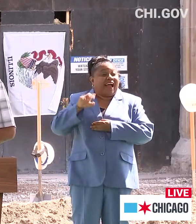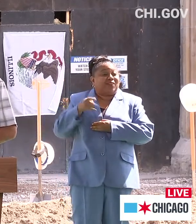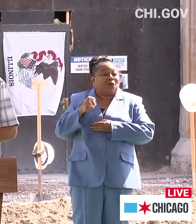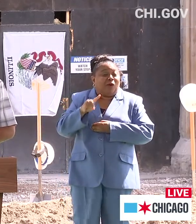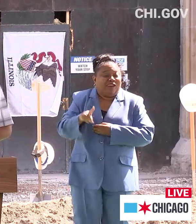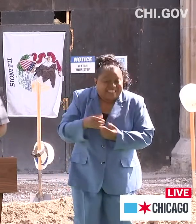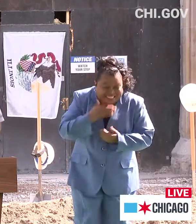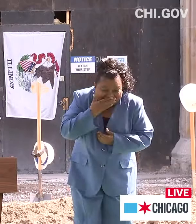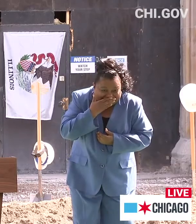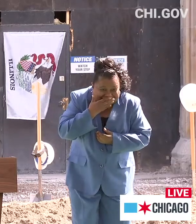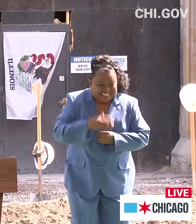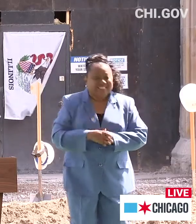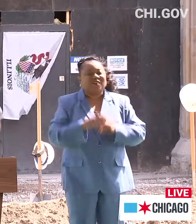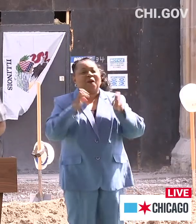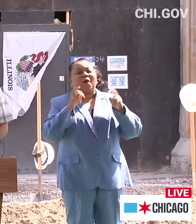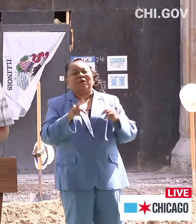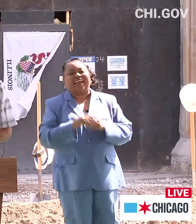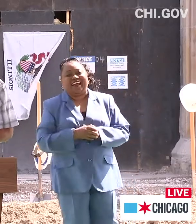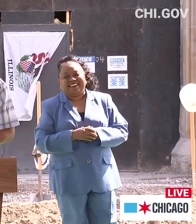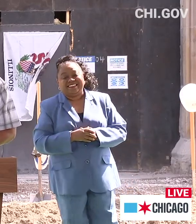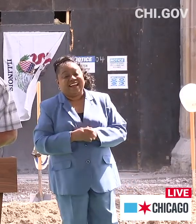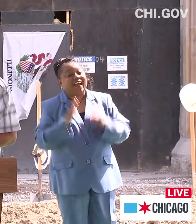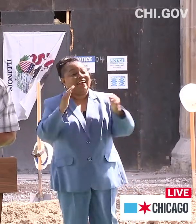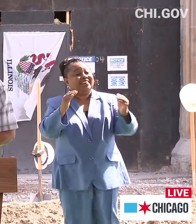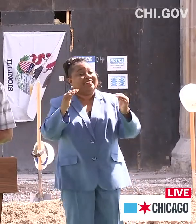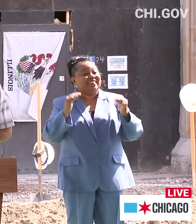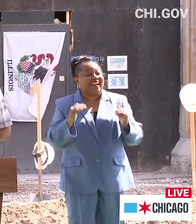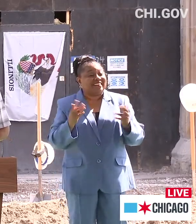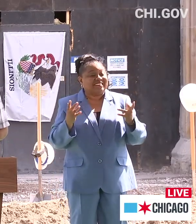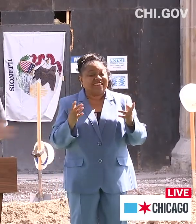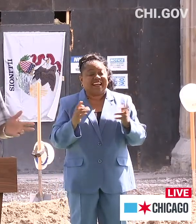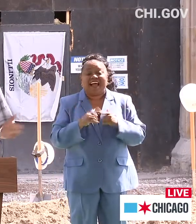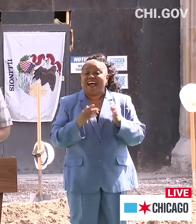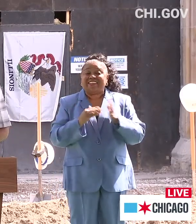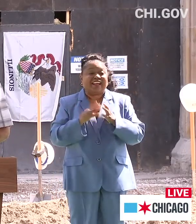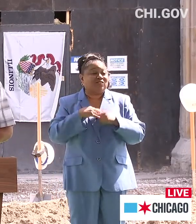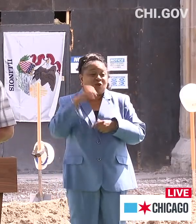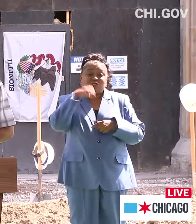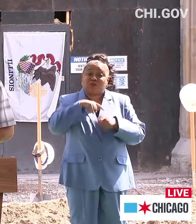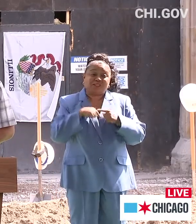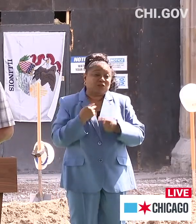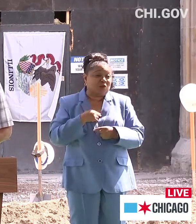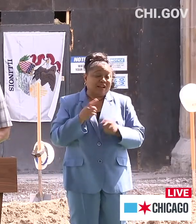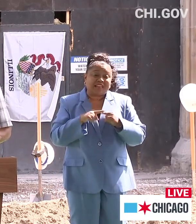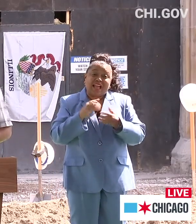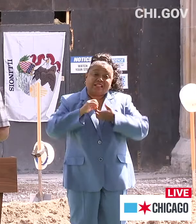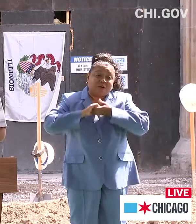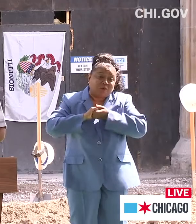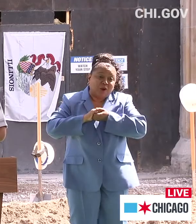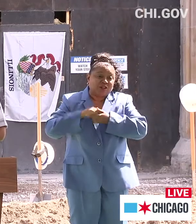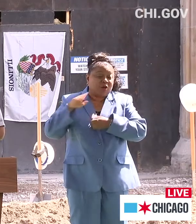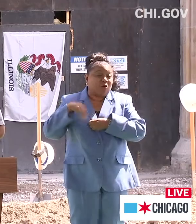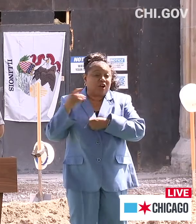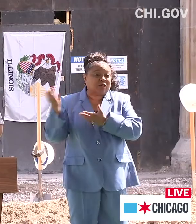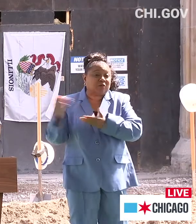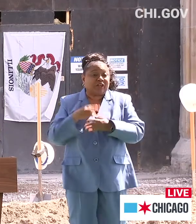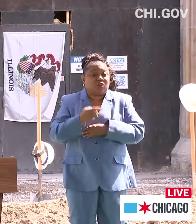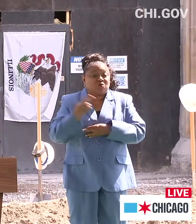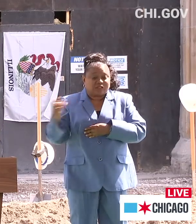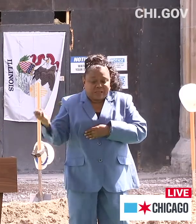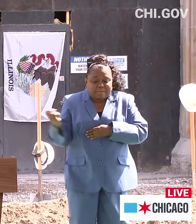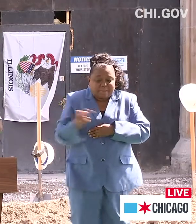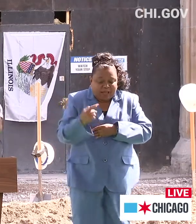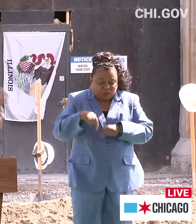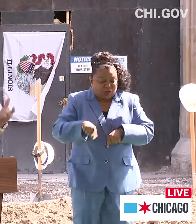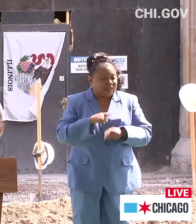Ward. All righty. Our next speaker is, again, no stranger to us. It's a partner in Washington bringing resources back